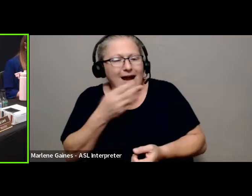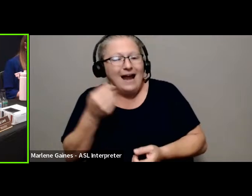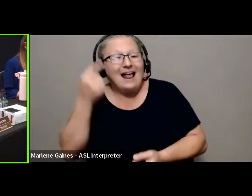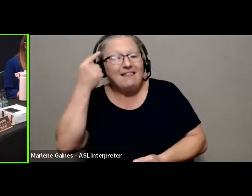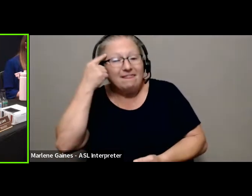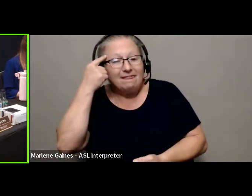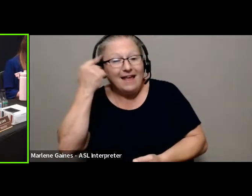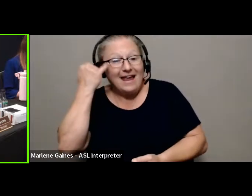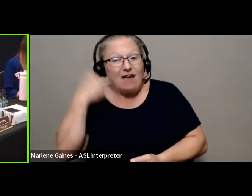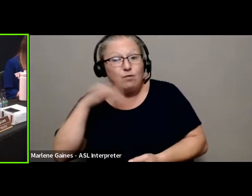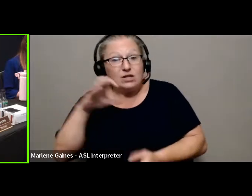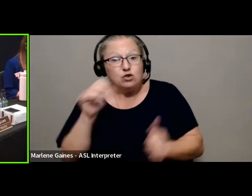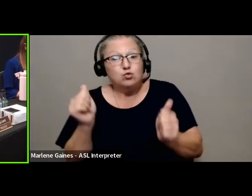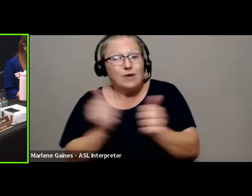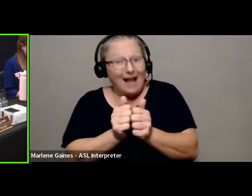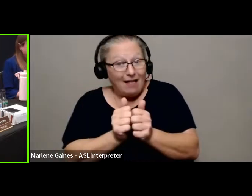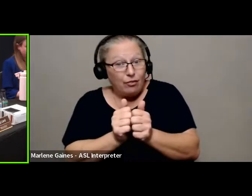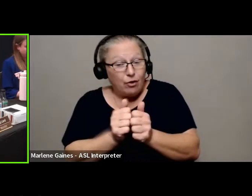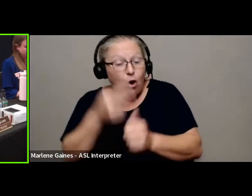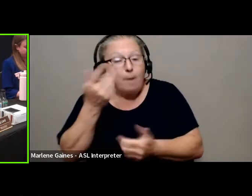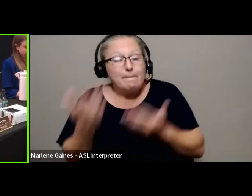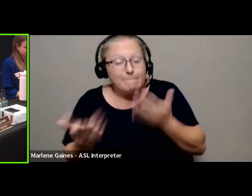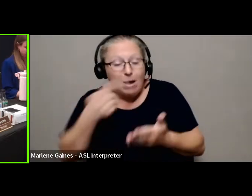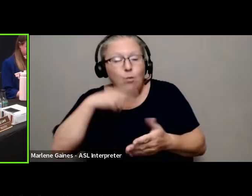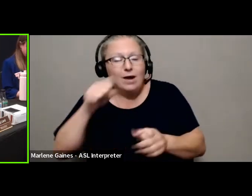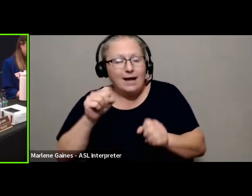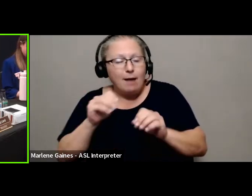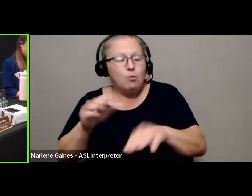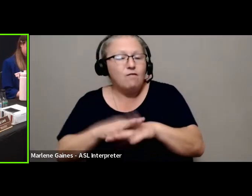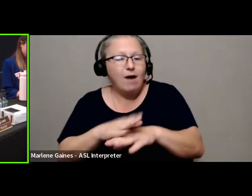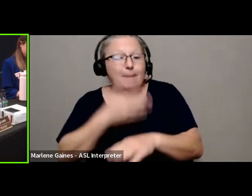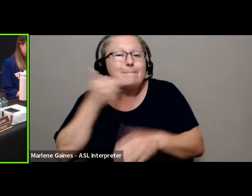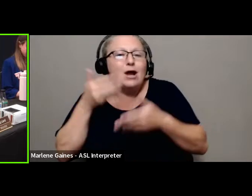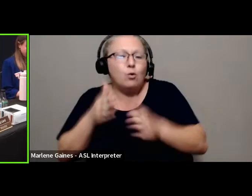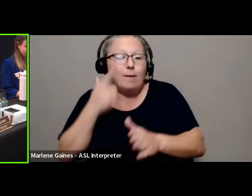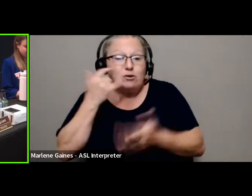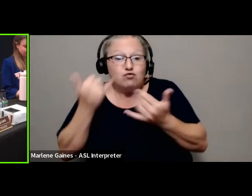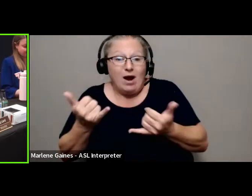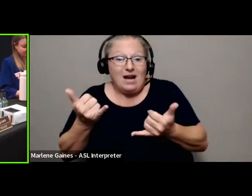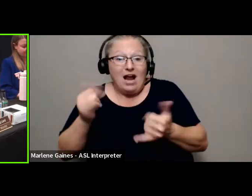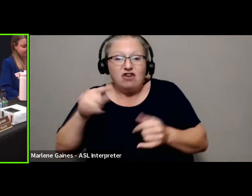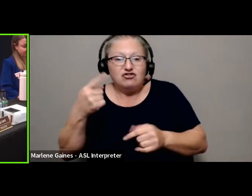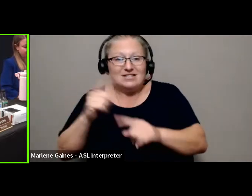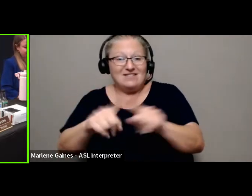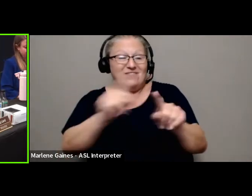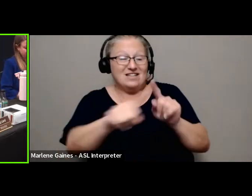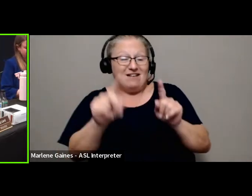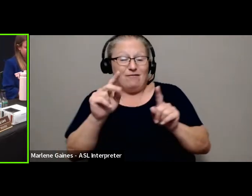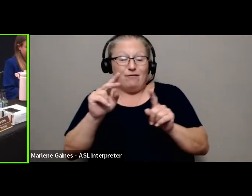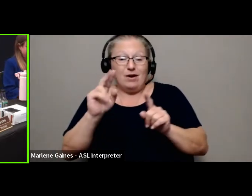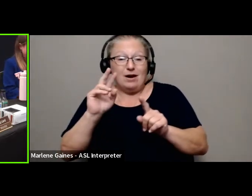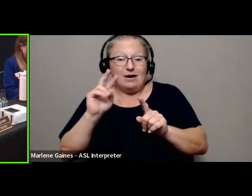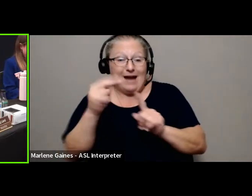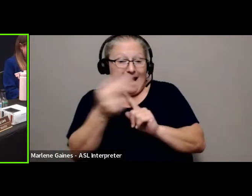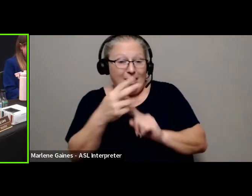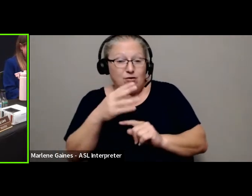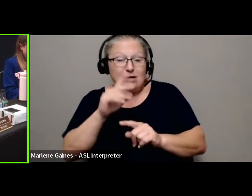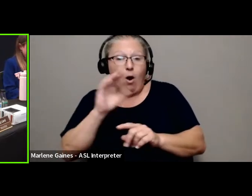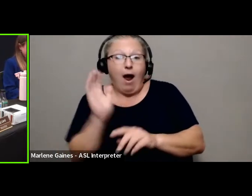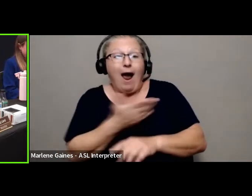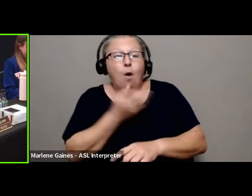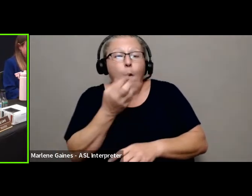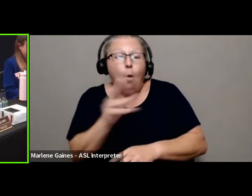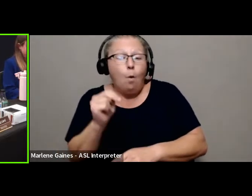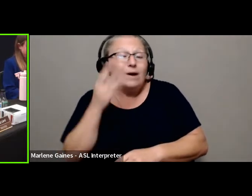think if we did it together, we might be able to move forward in a better way. Because right now we're just coming from different angles, our own experiences, and we're just not on the